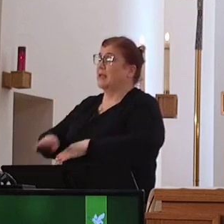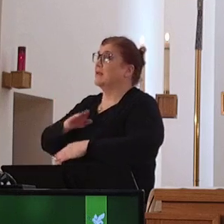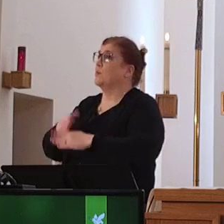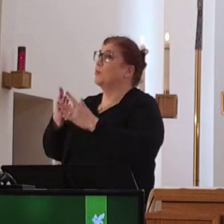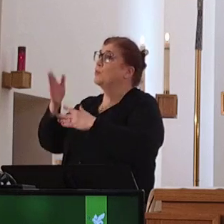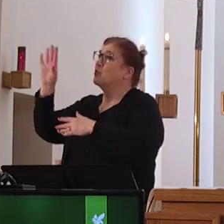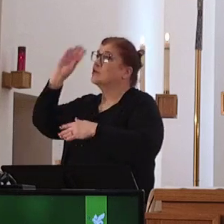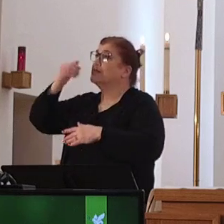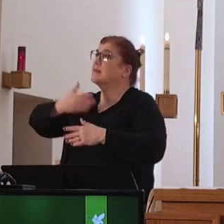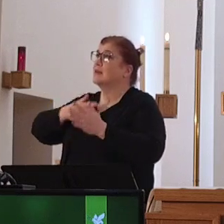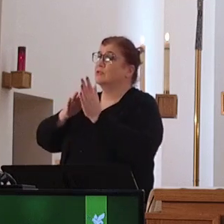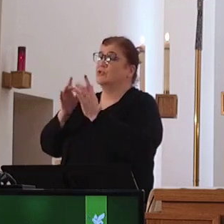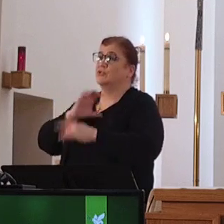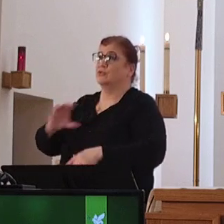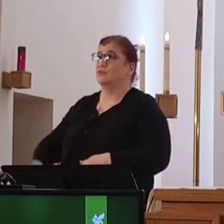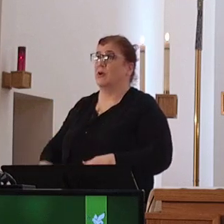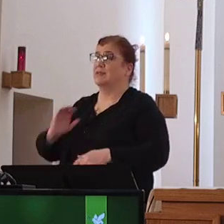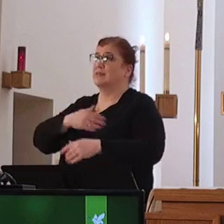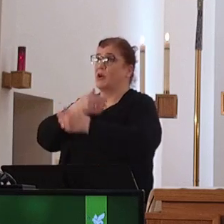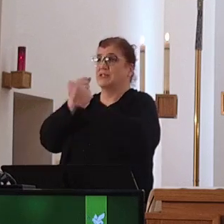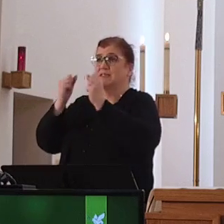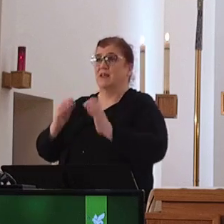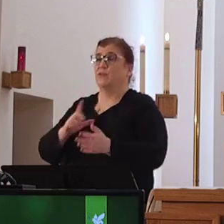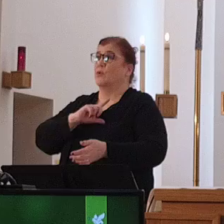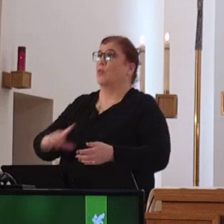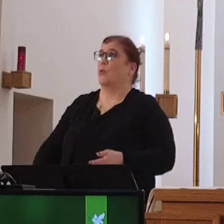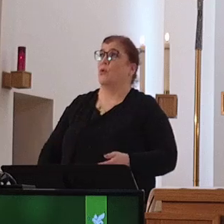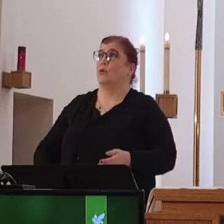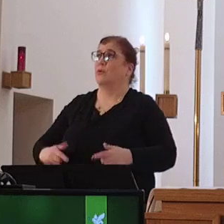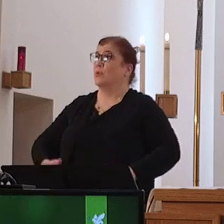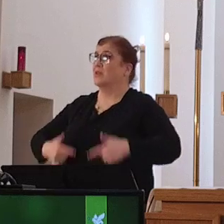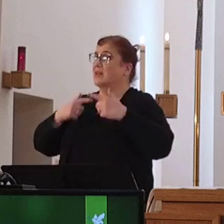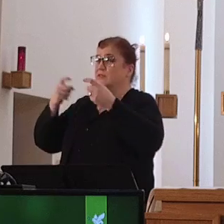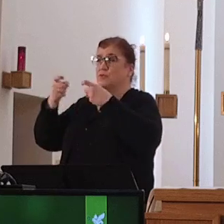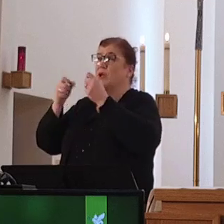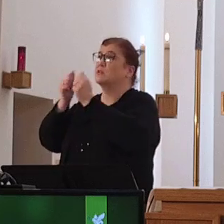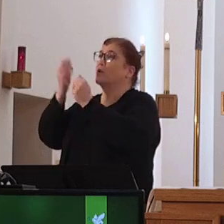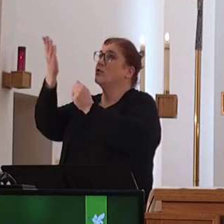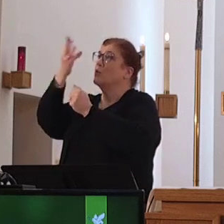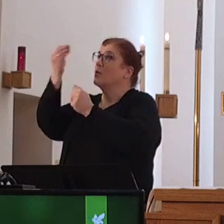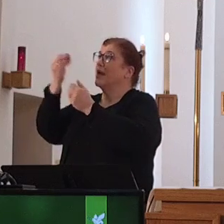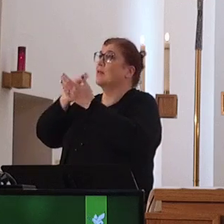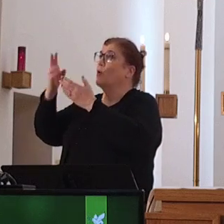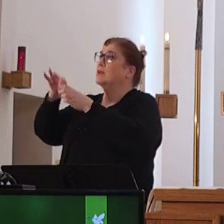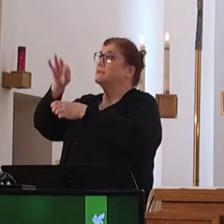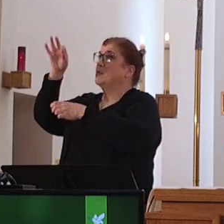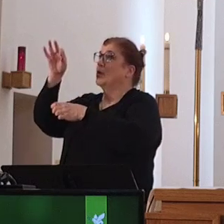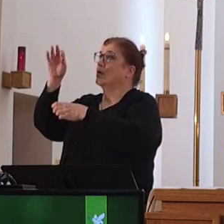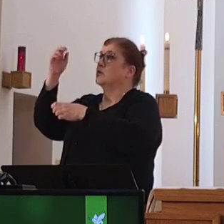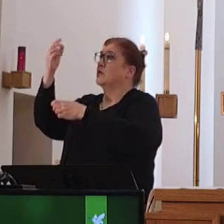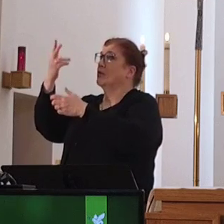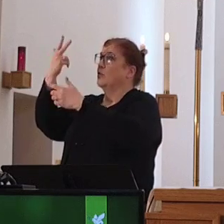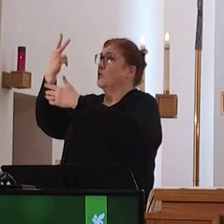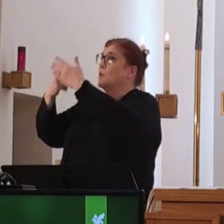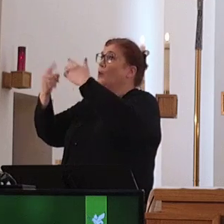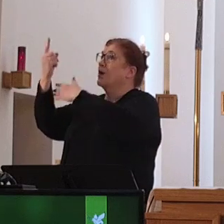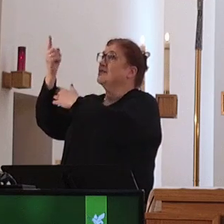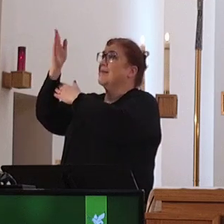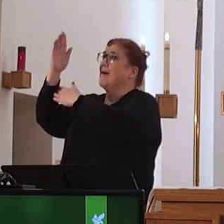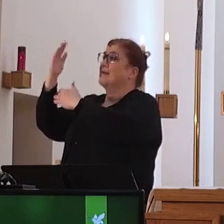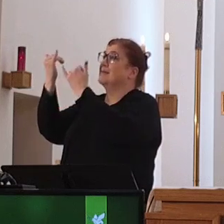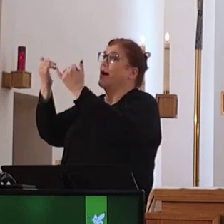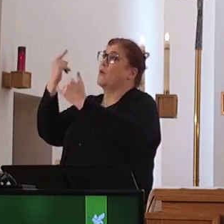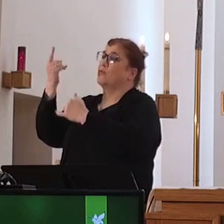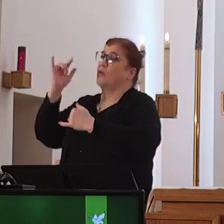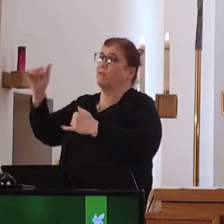Son, Jesus Christ, our Savior and Lord, who lives and reigns with you in the Holy Spirit, one God, now and